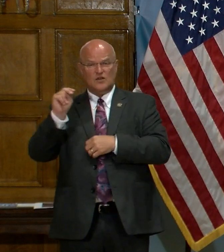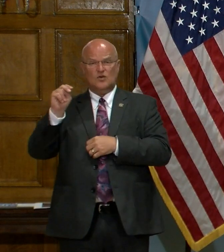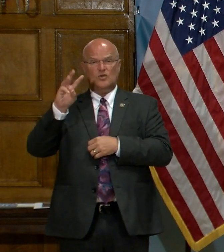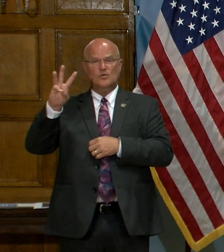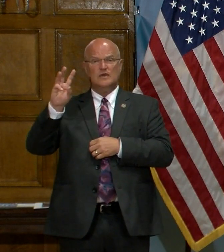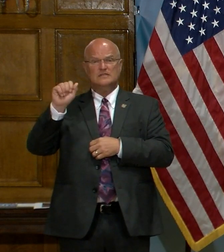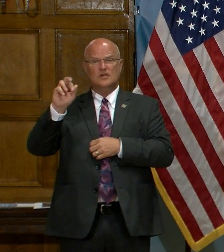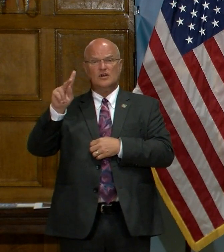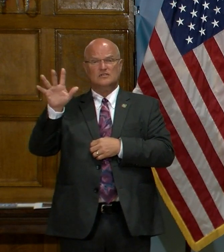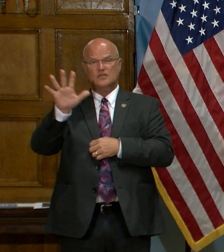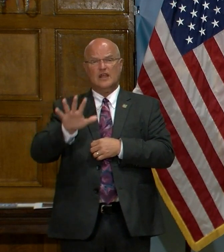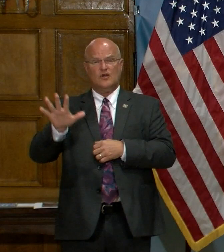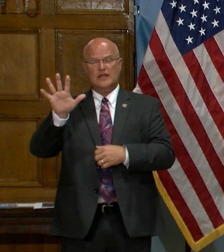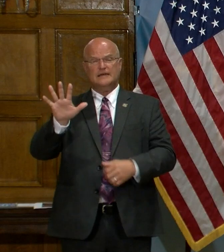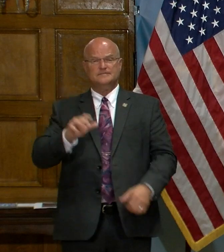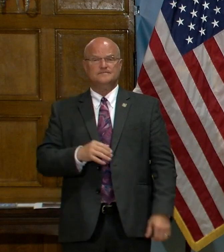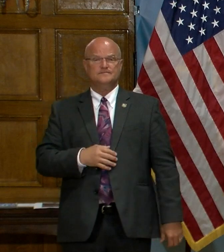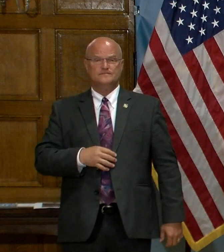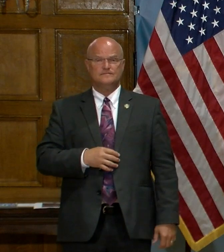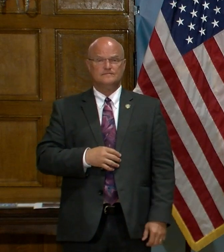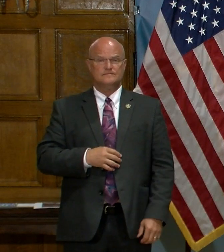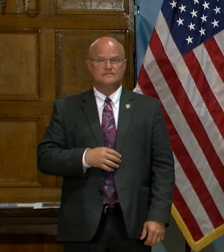Northwest Arkansas area.